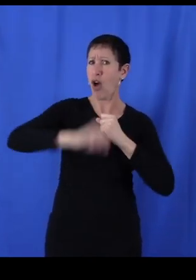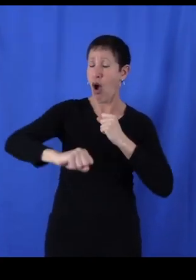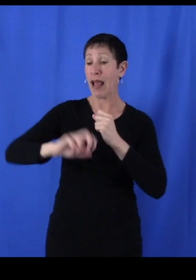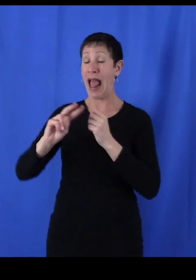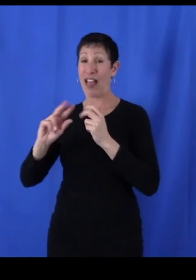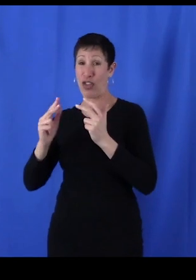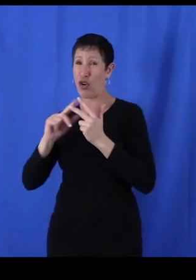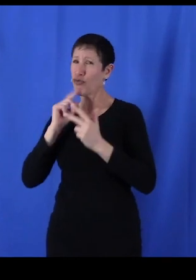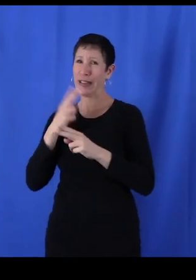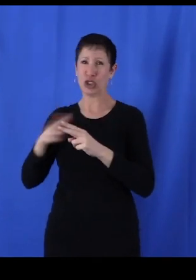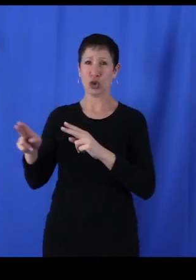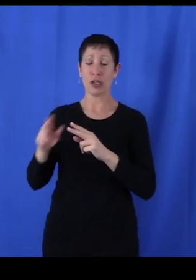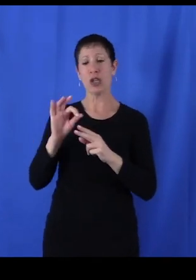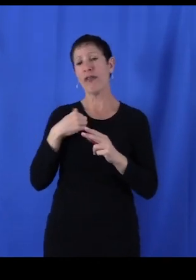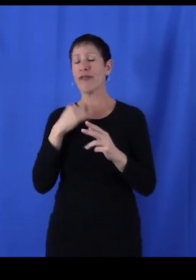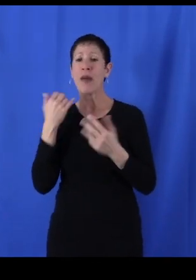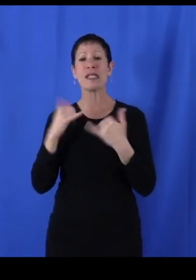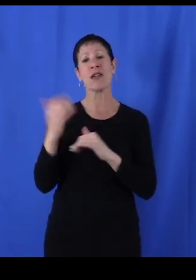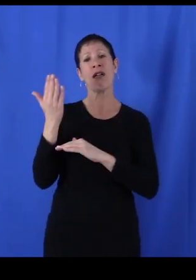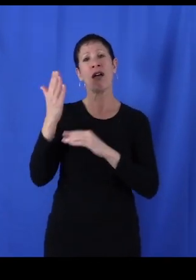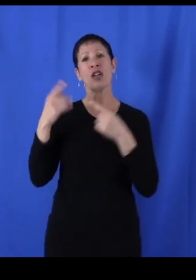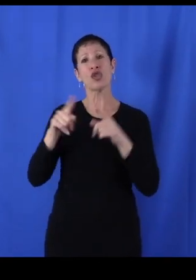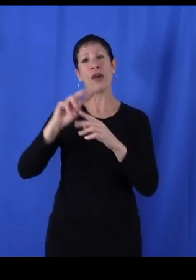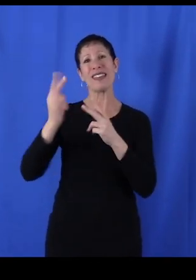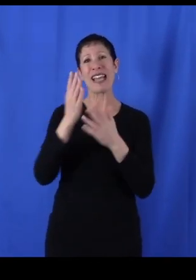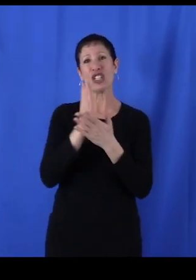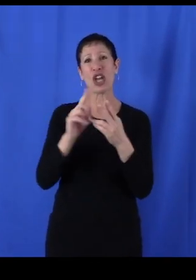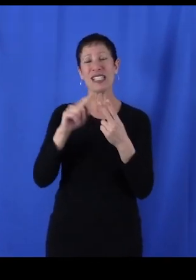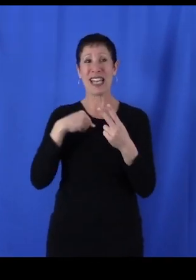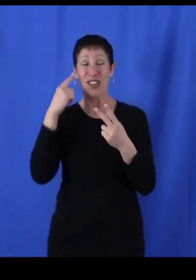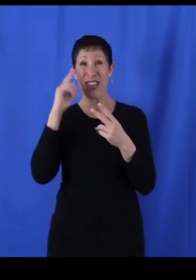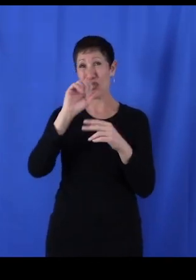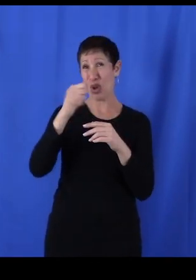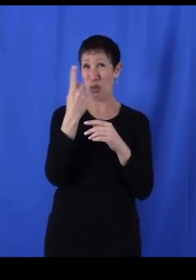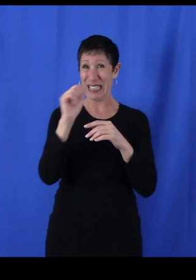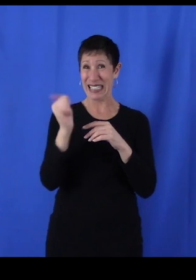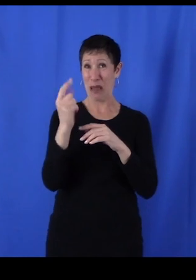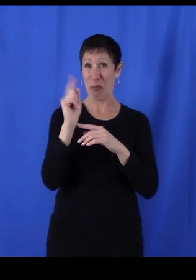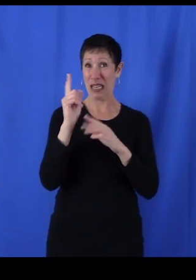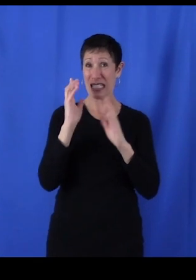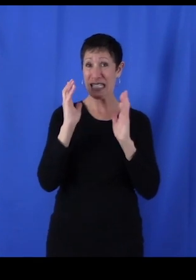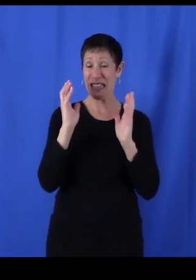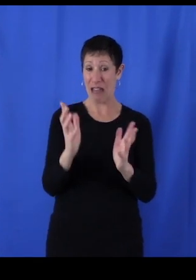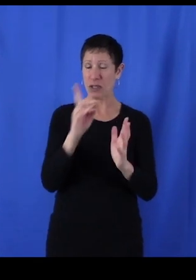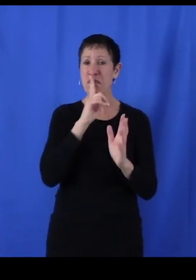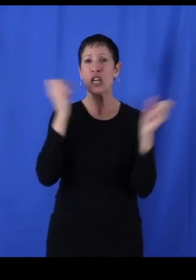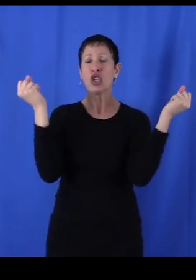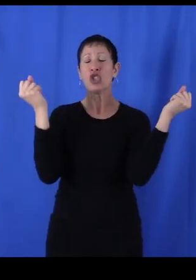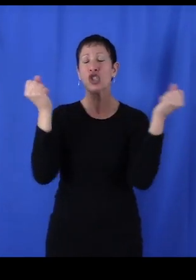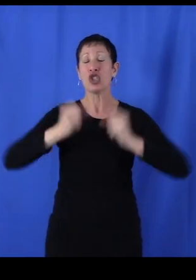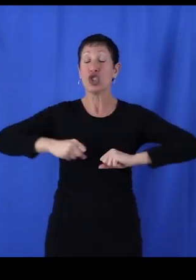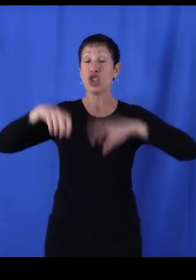seems to be about 10 minutes left, don't freak out. So it seems pretty